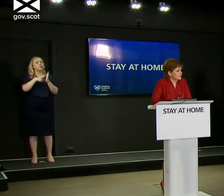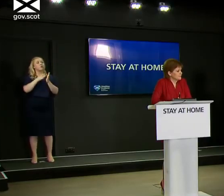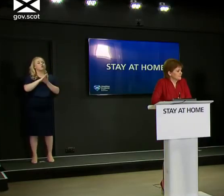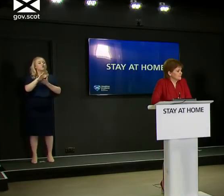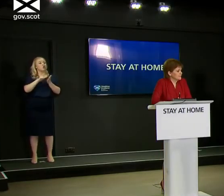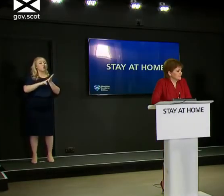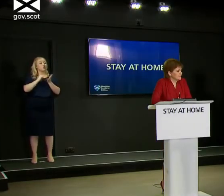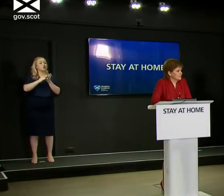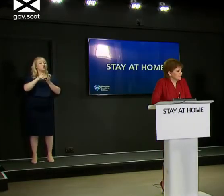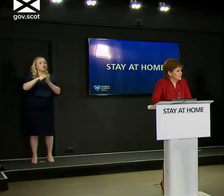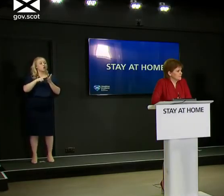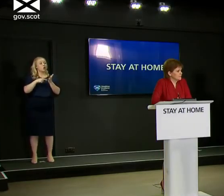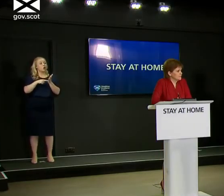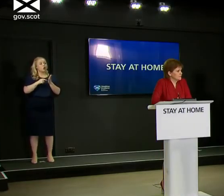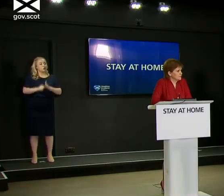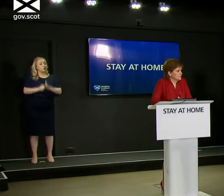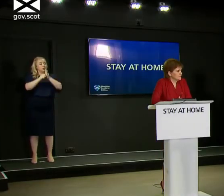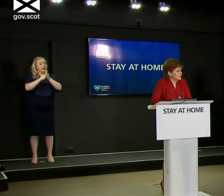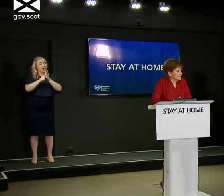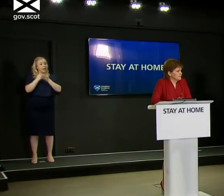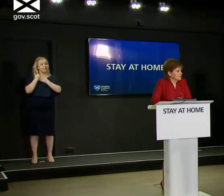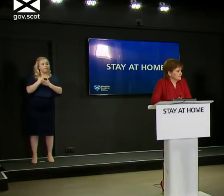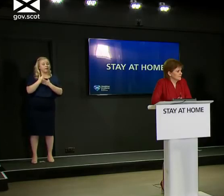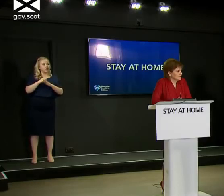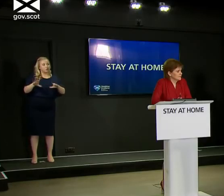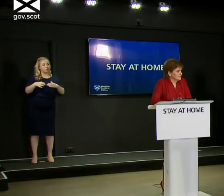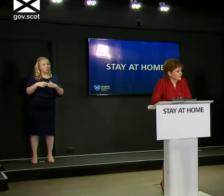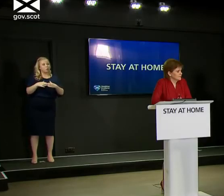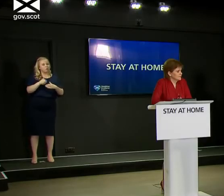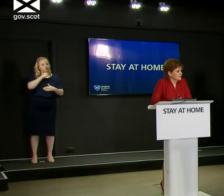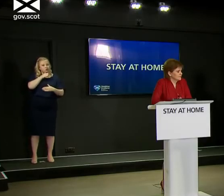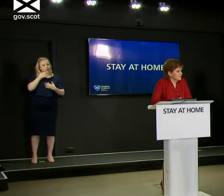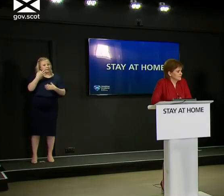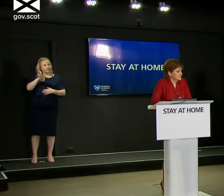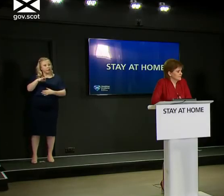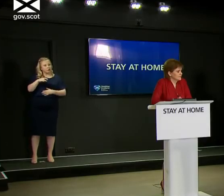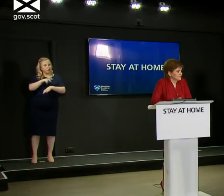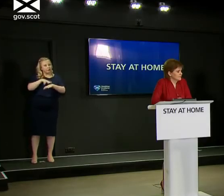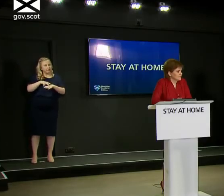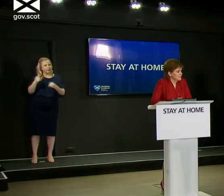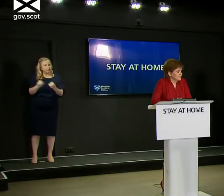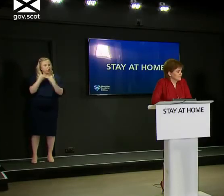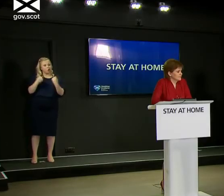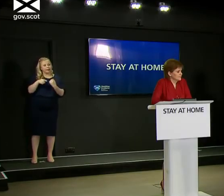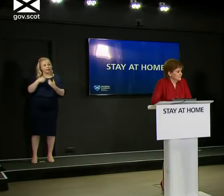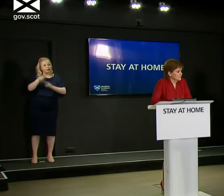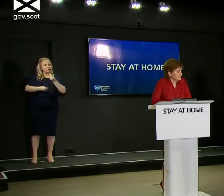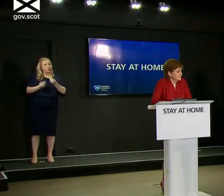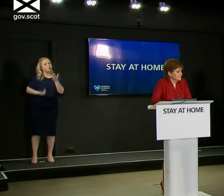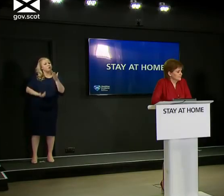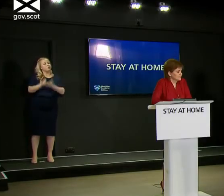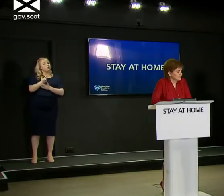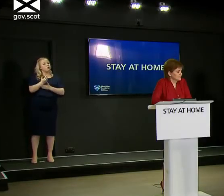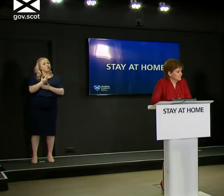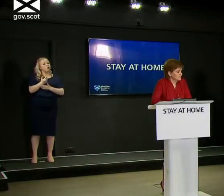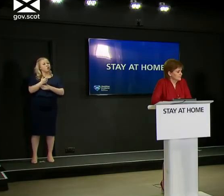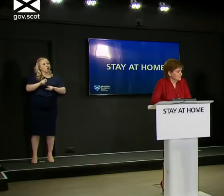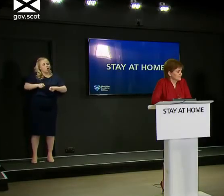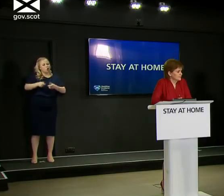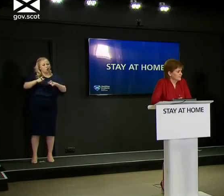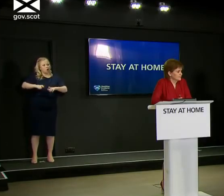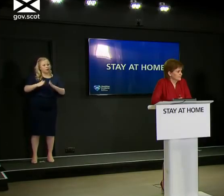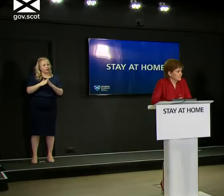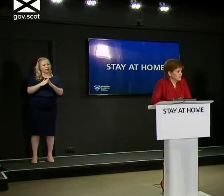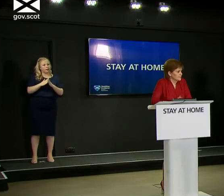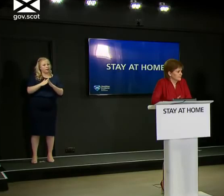of the advisory group for the use of temporary police powers, described the new quarantine rules for travellers, and I think the